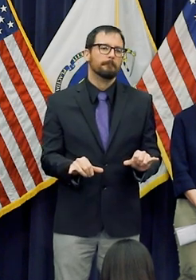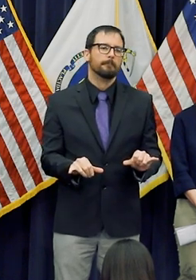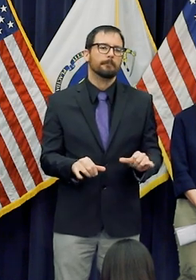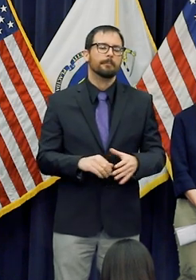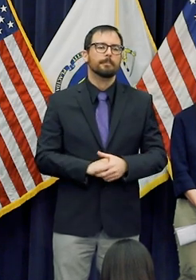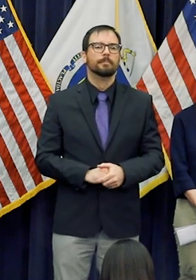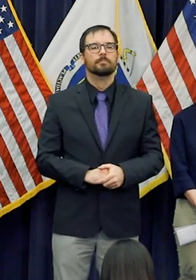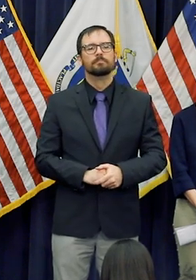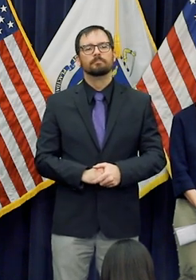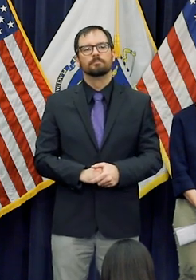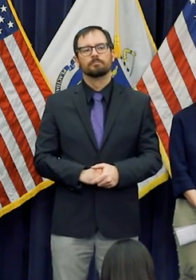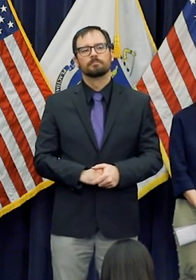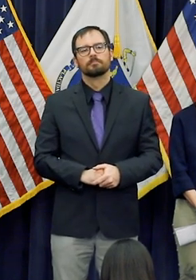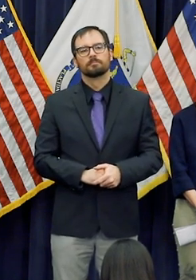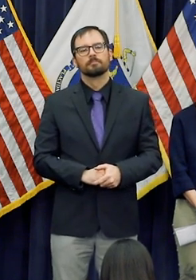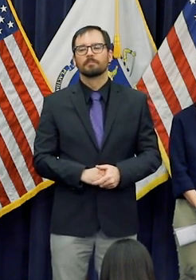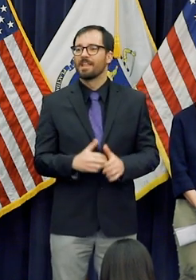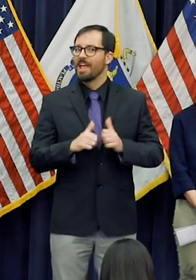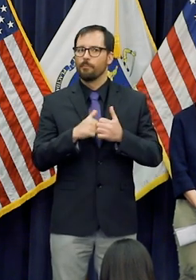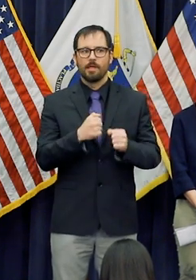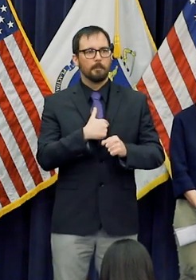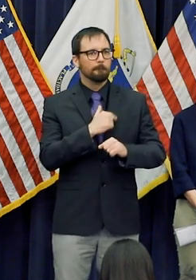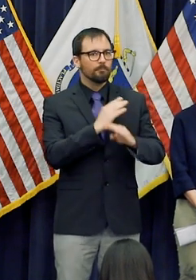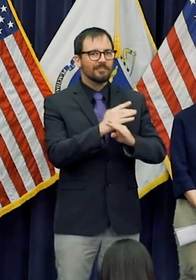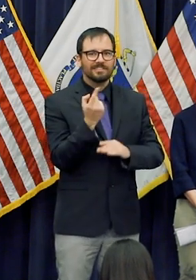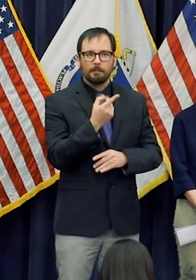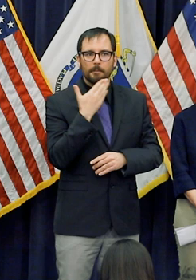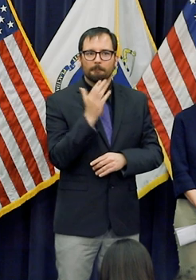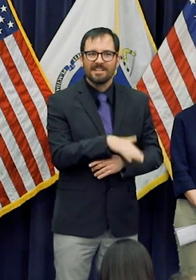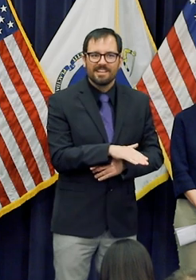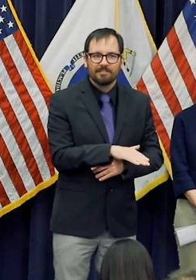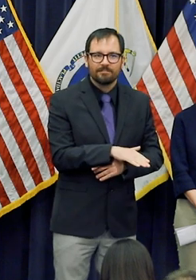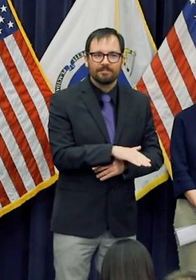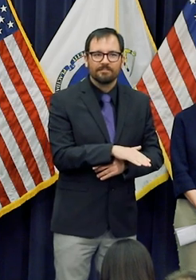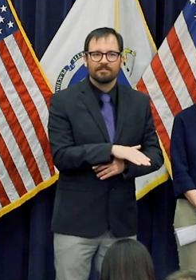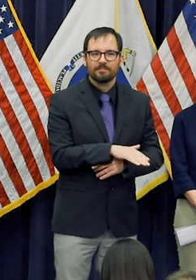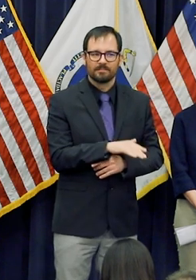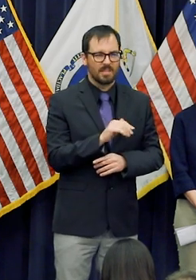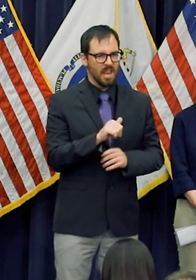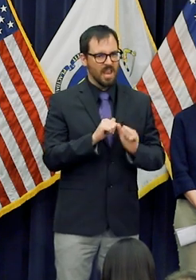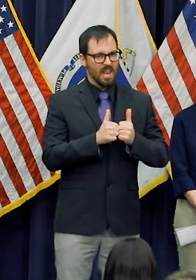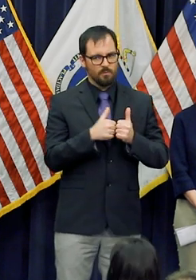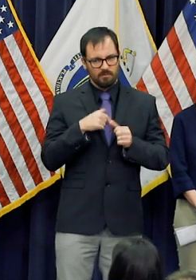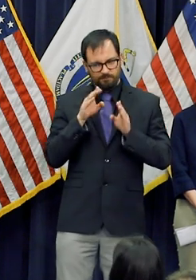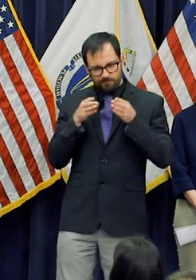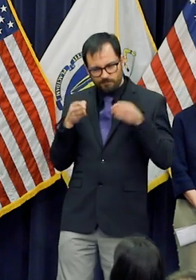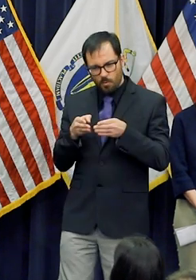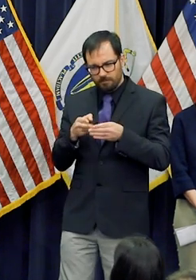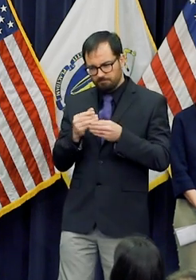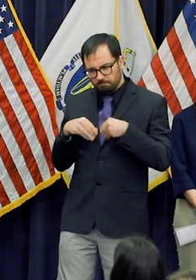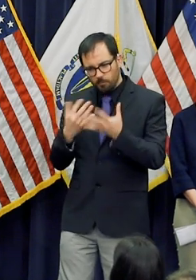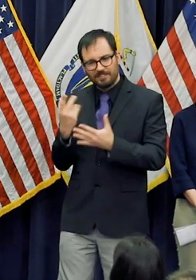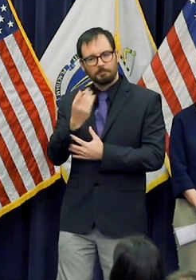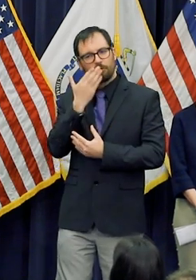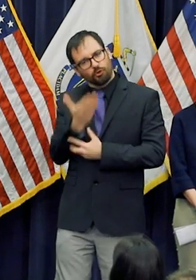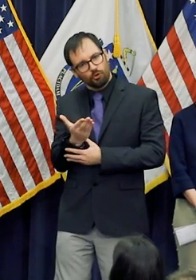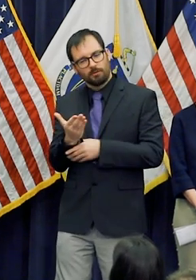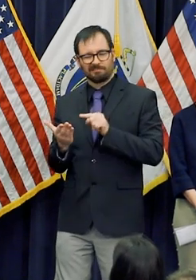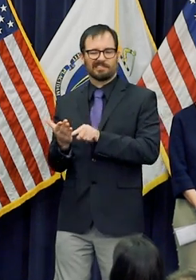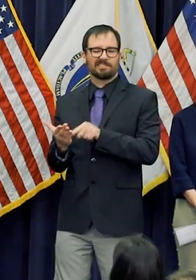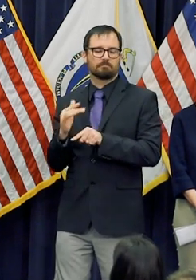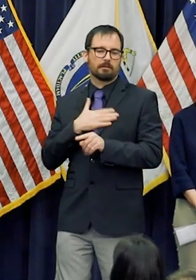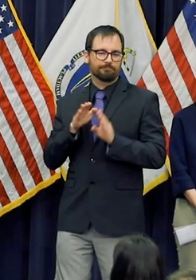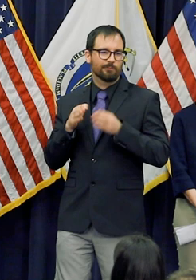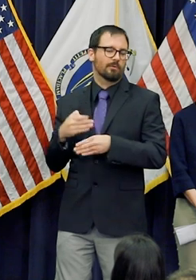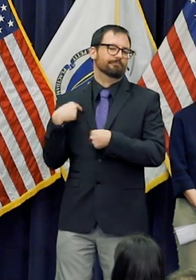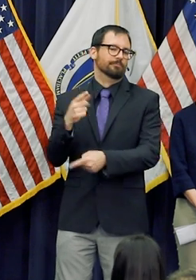from happening to people? That maxim has never been truer or more complicated to explain or understand.